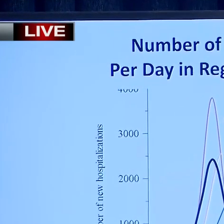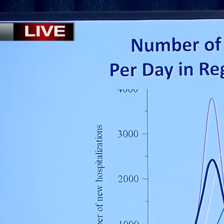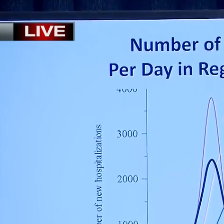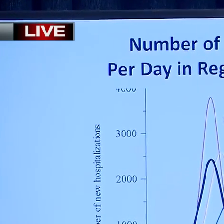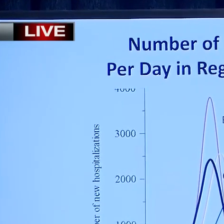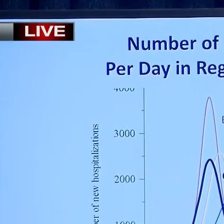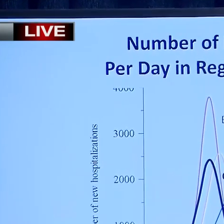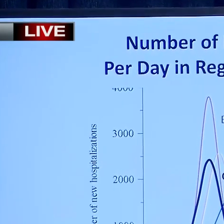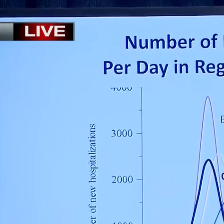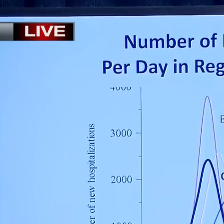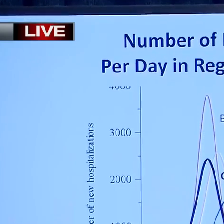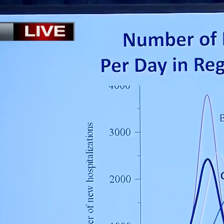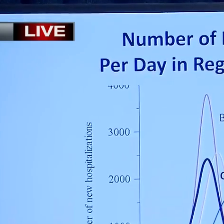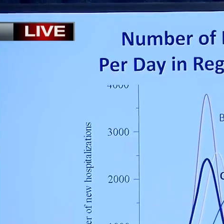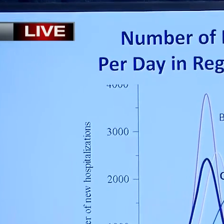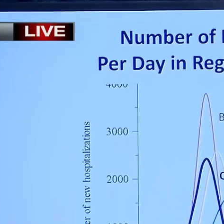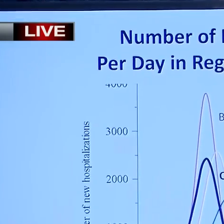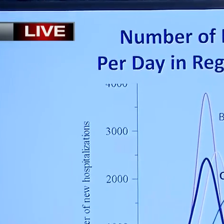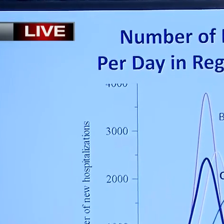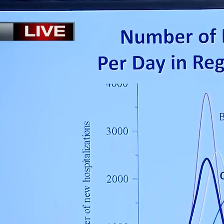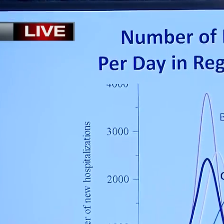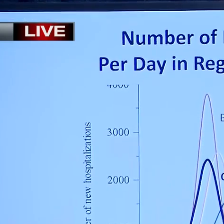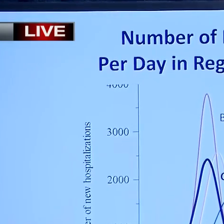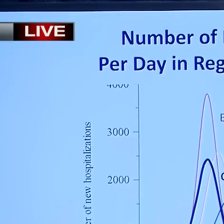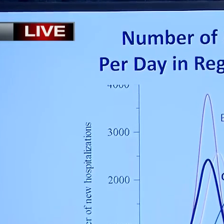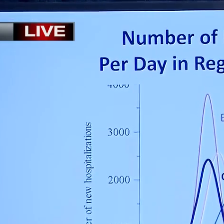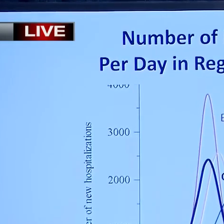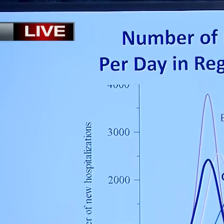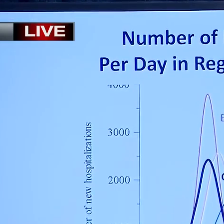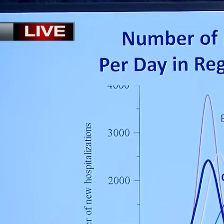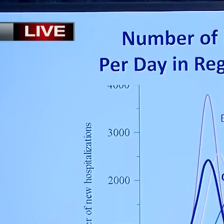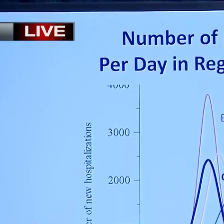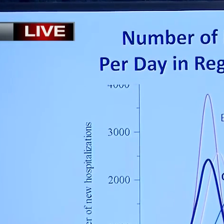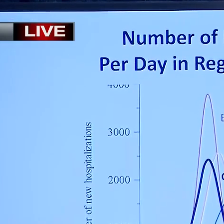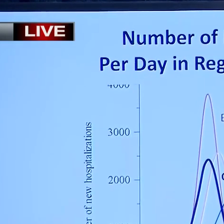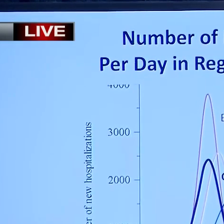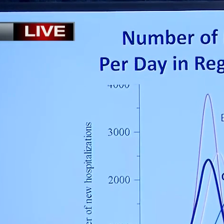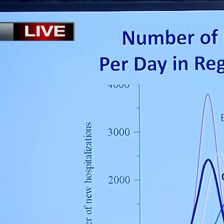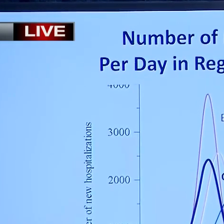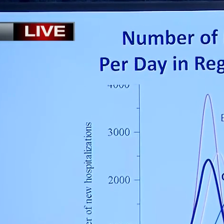with COVID-19 and those individuals who died from the disease.